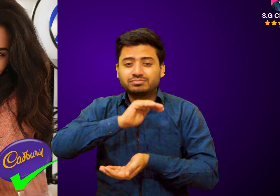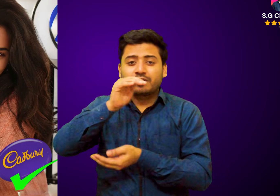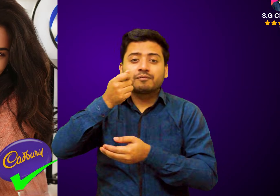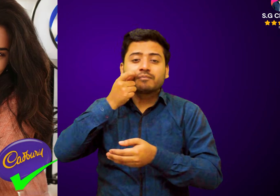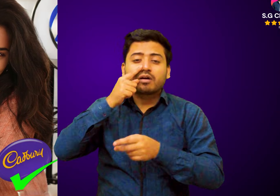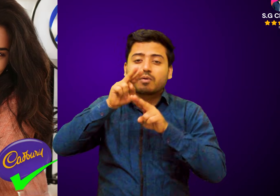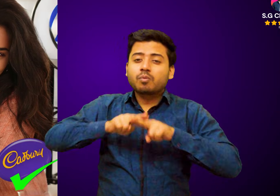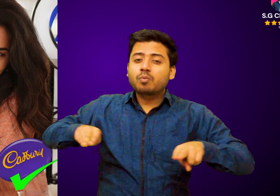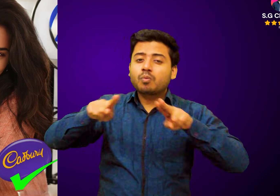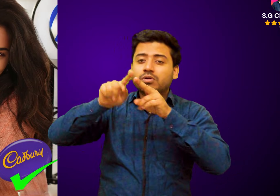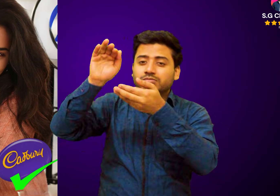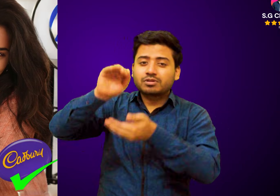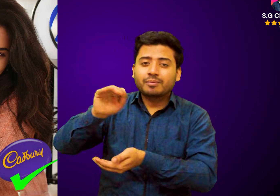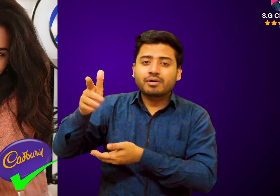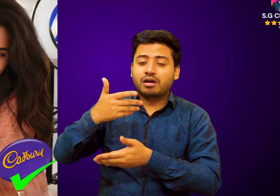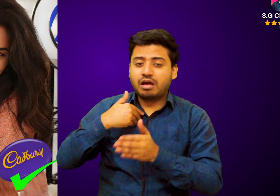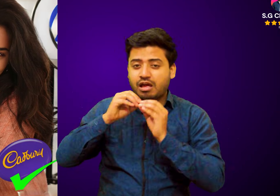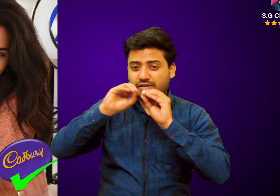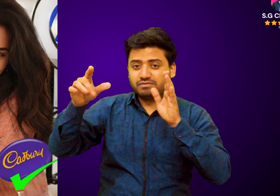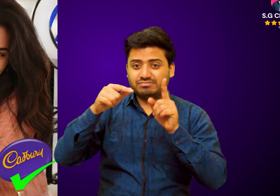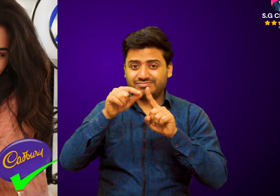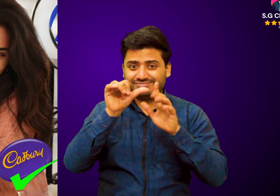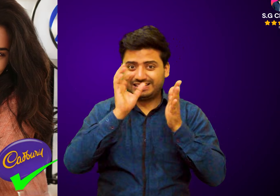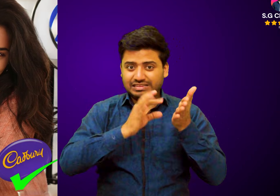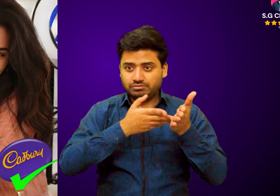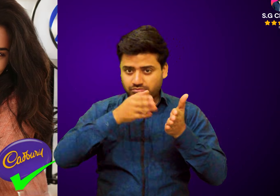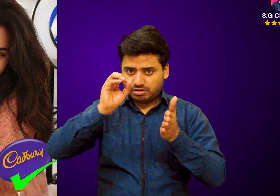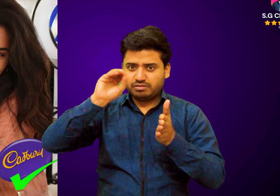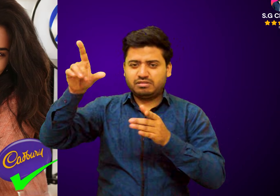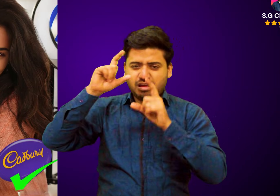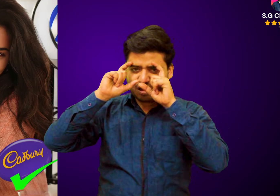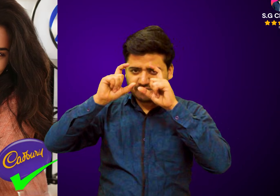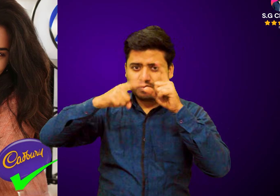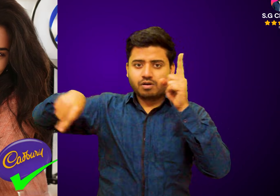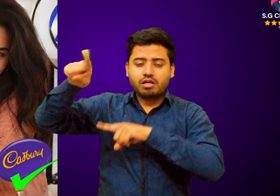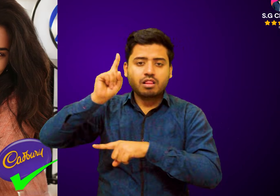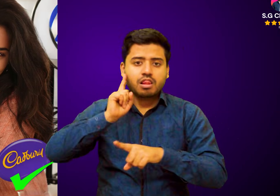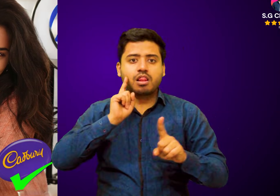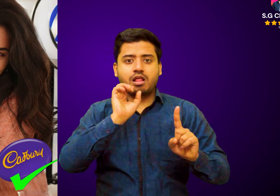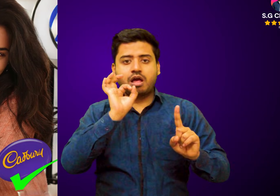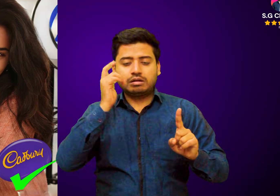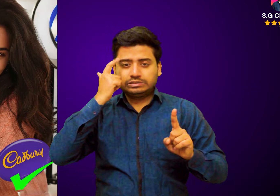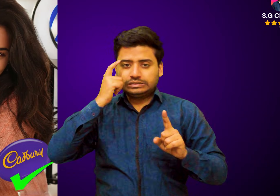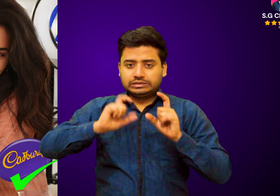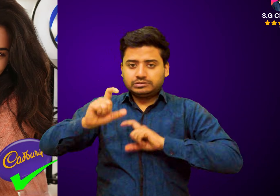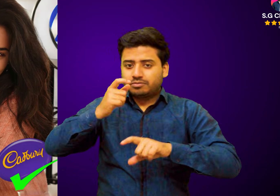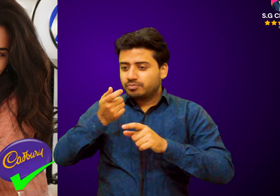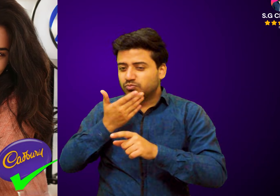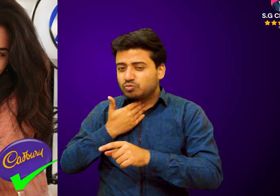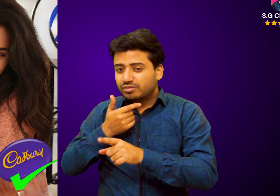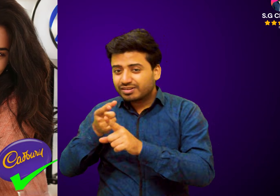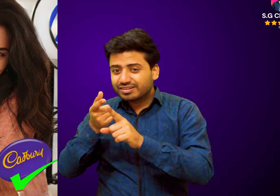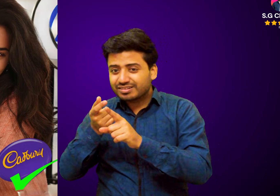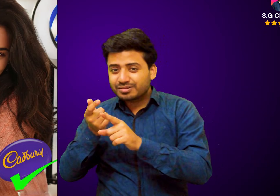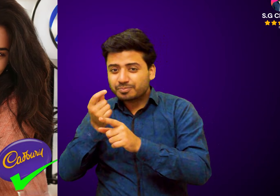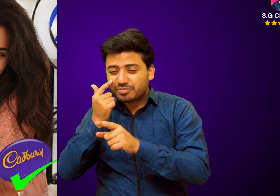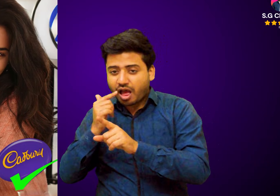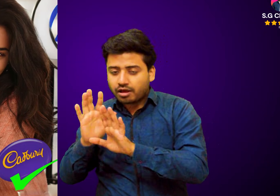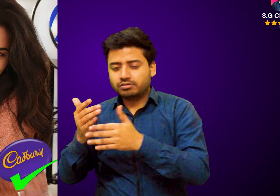Cool and set. Stir for 5 minutes off the heat to improve texture, then pour into molds and refrigerate until solid. You're